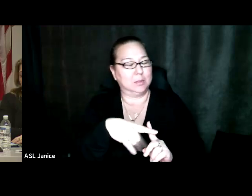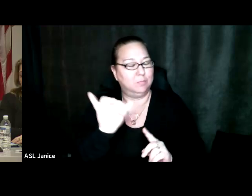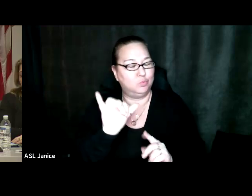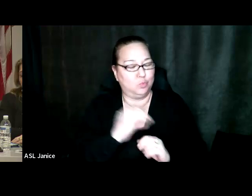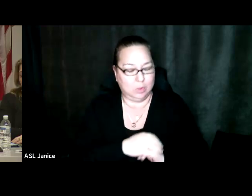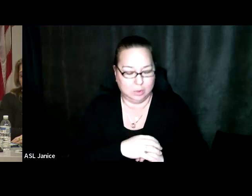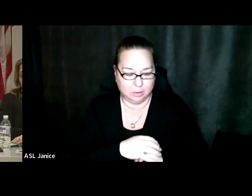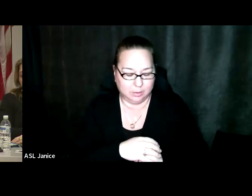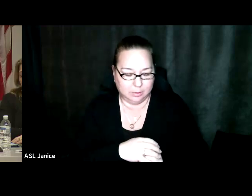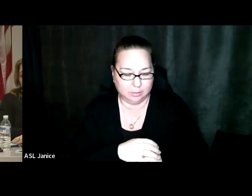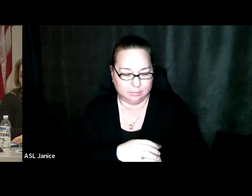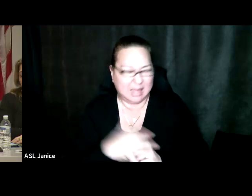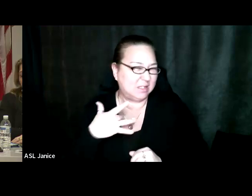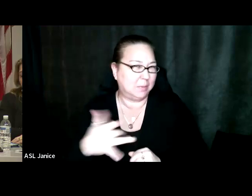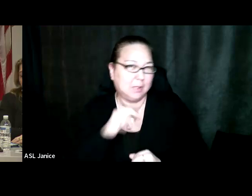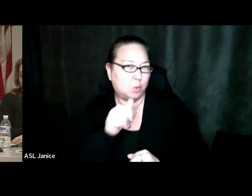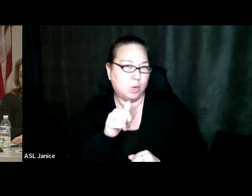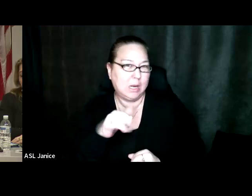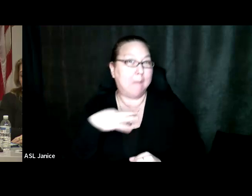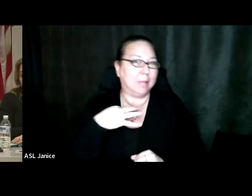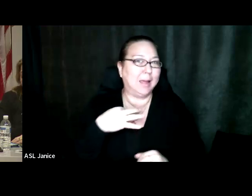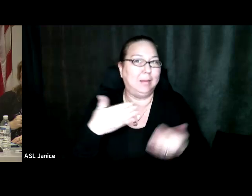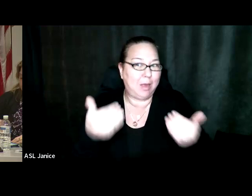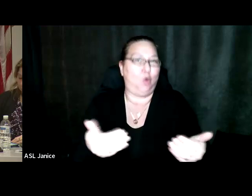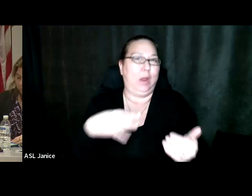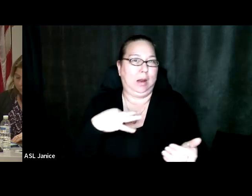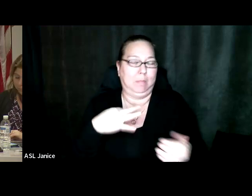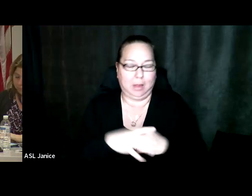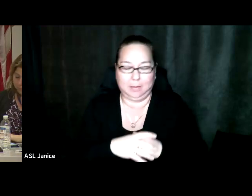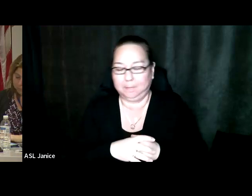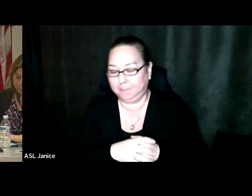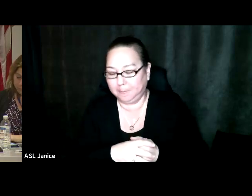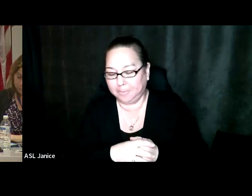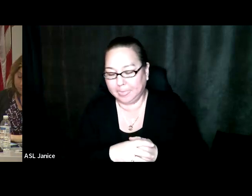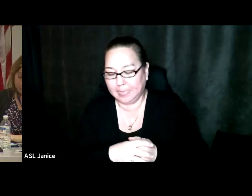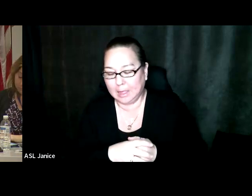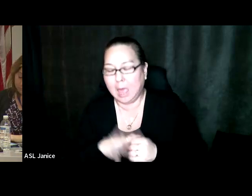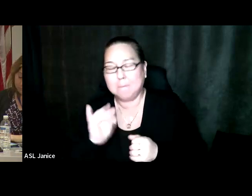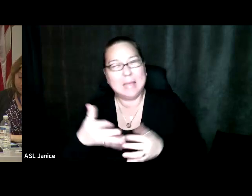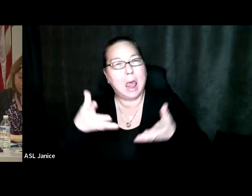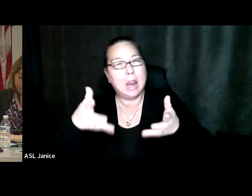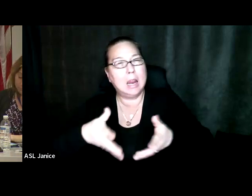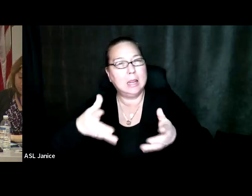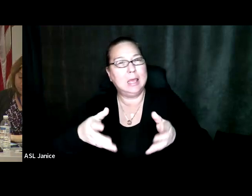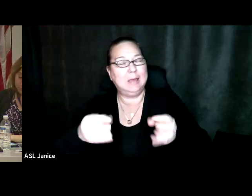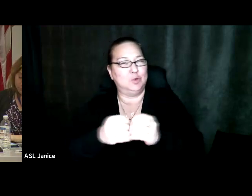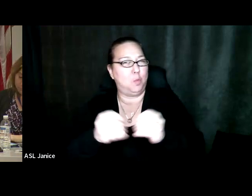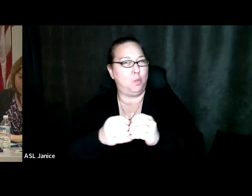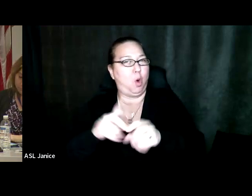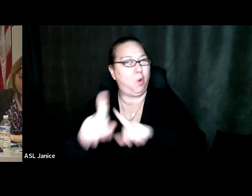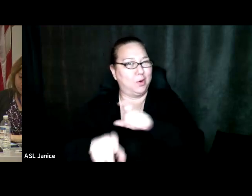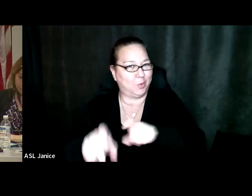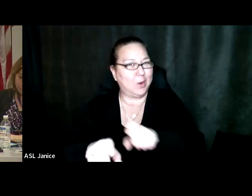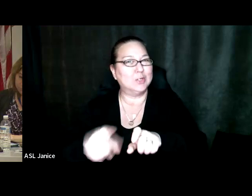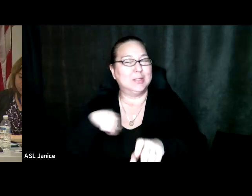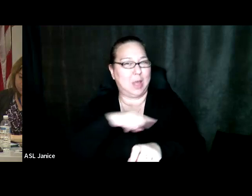proposal on the table simplifies, also recognizes some outstanding questions that we need to analyze further and dig